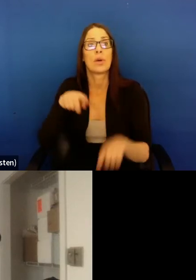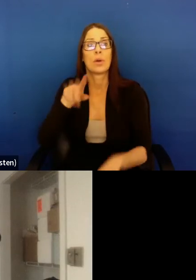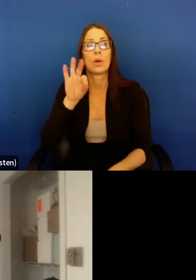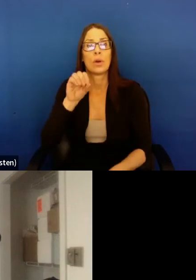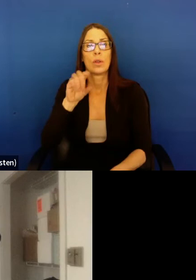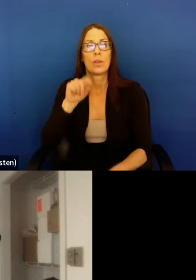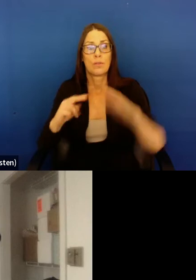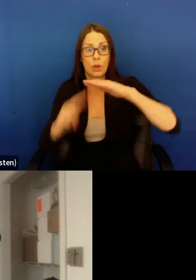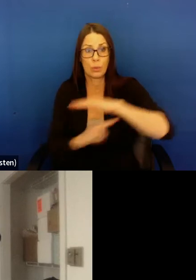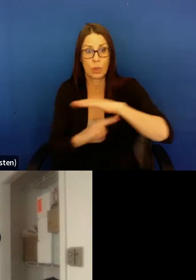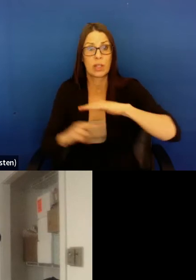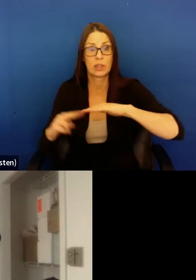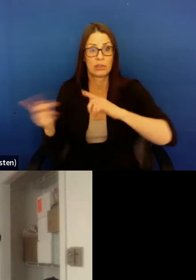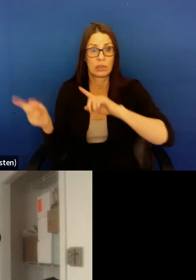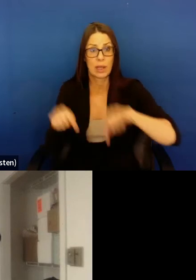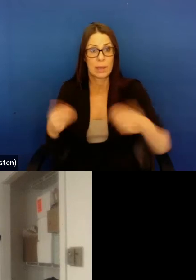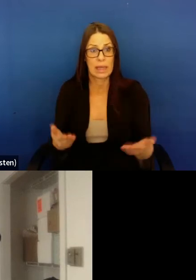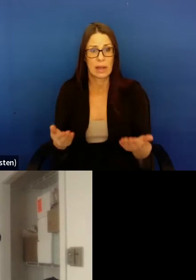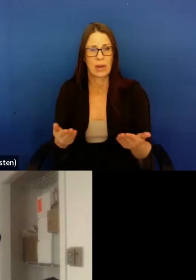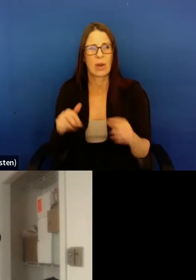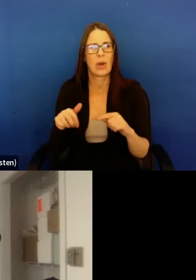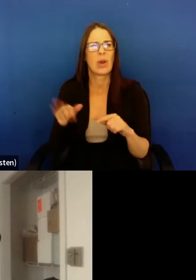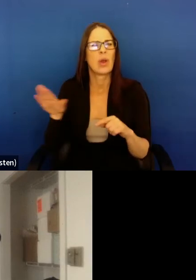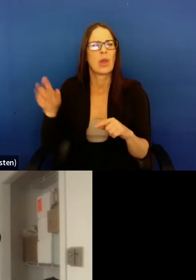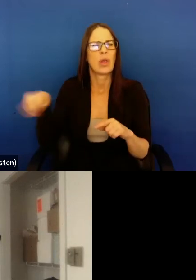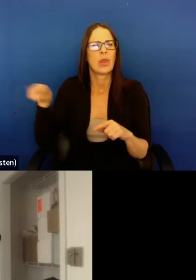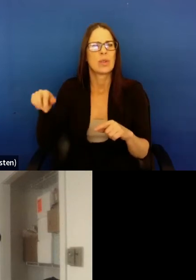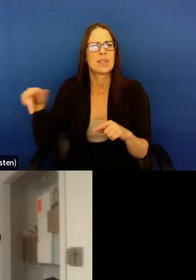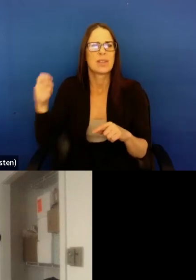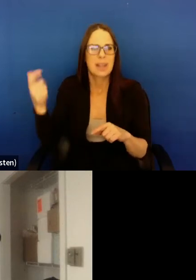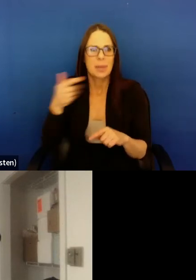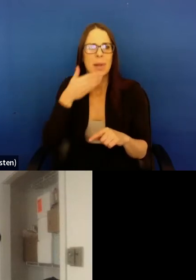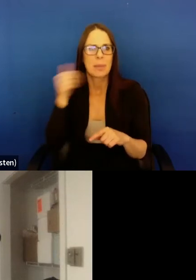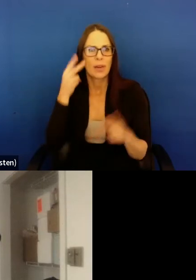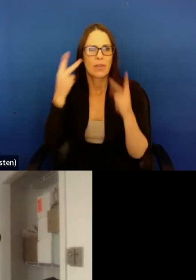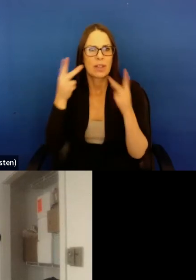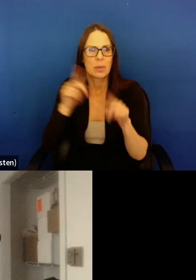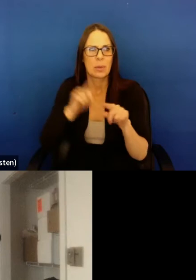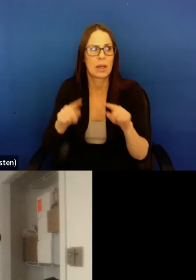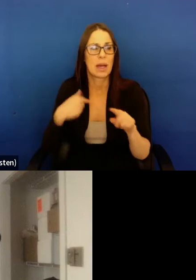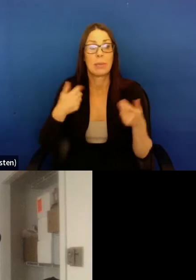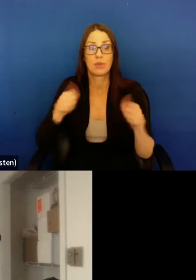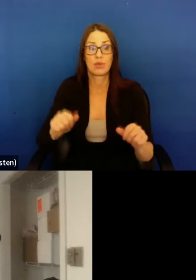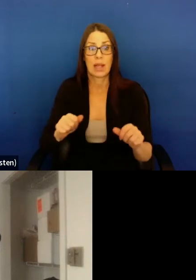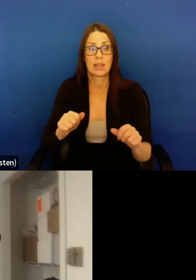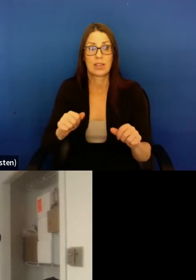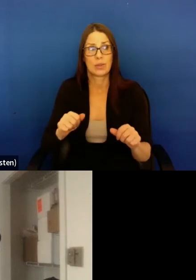are, those are a little better than the ones inside the library. But so I think what I'm just trying to express is